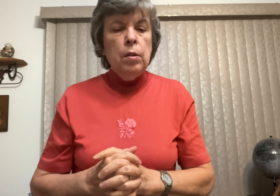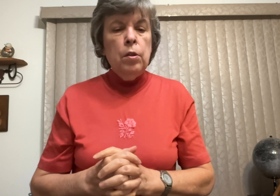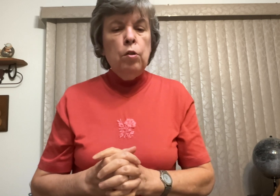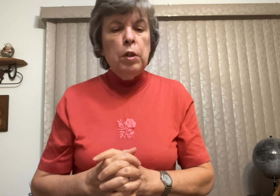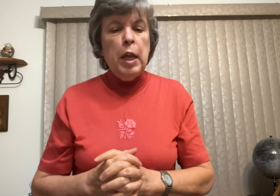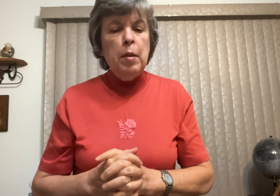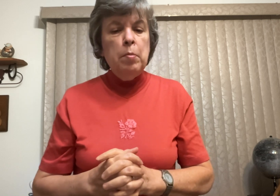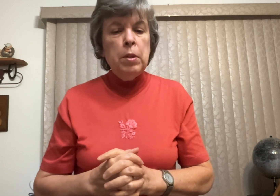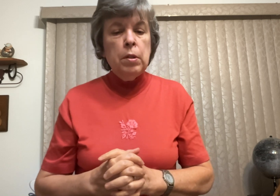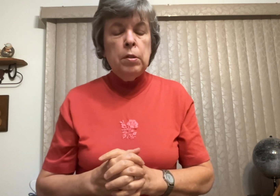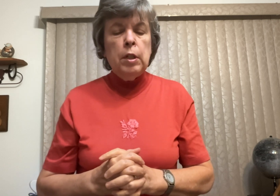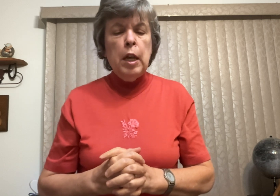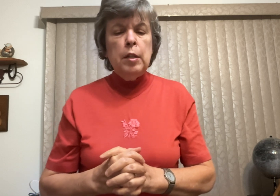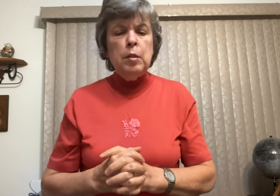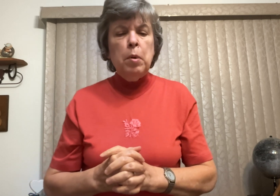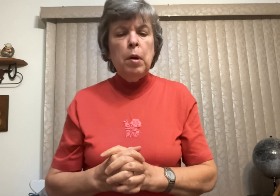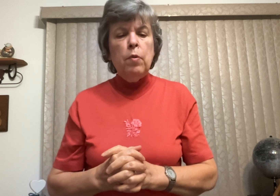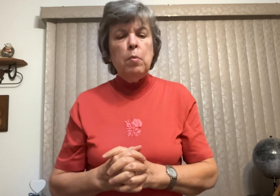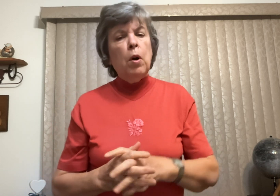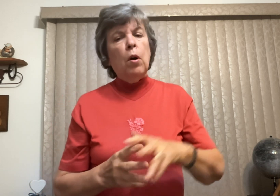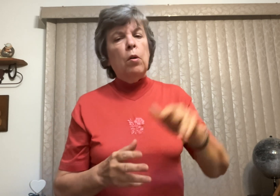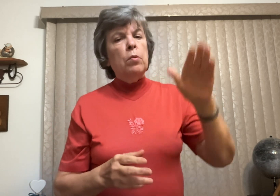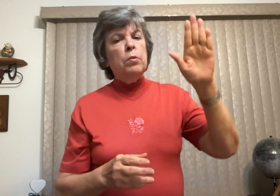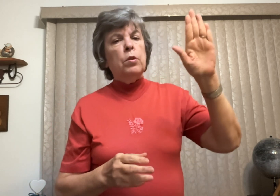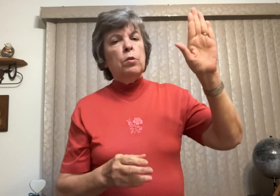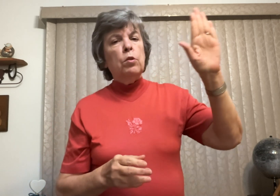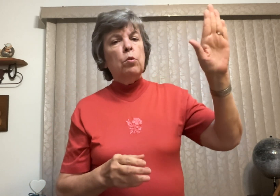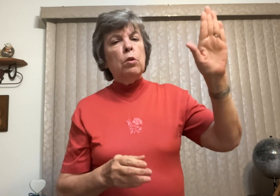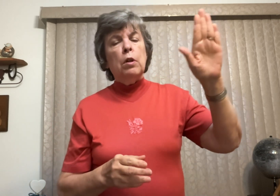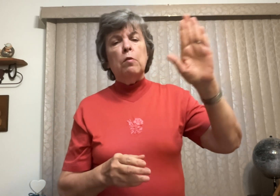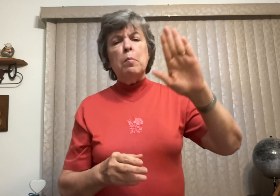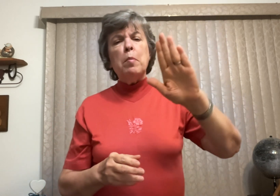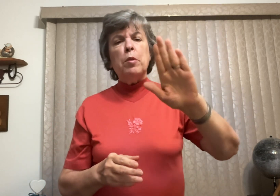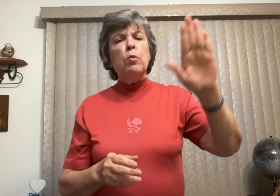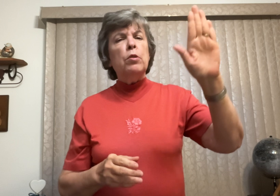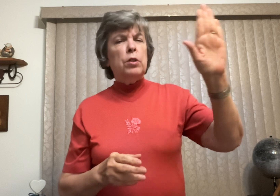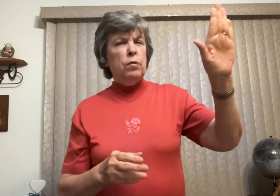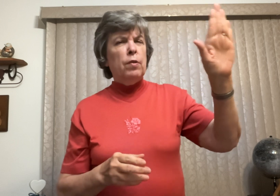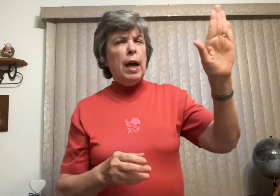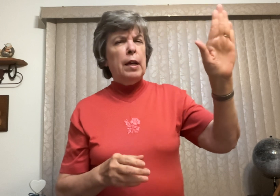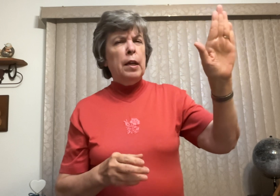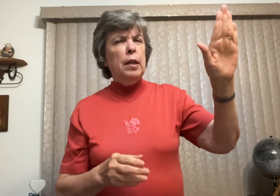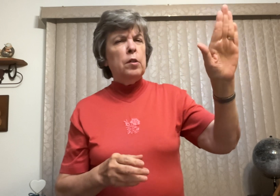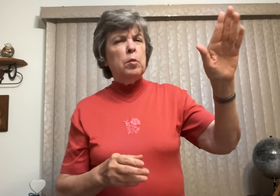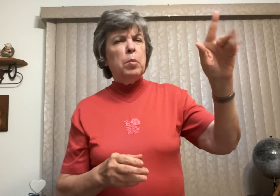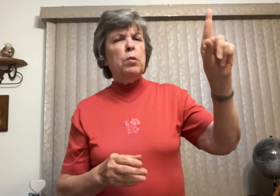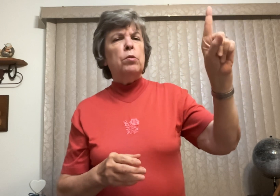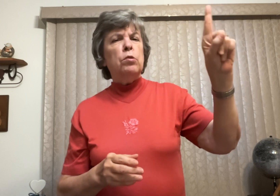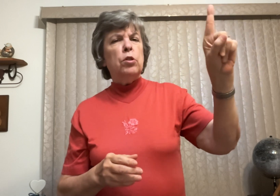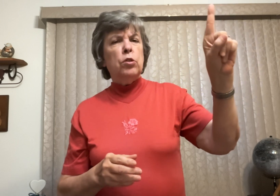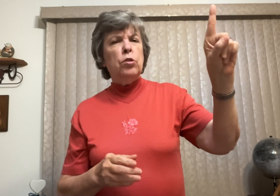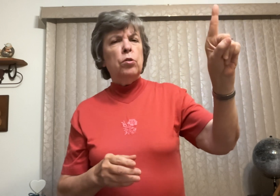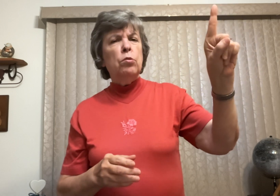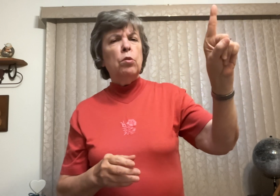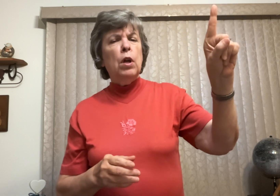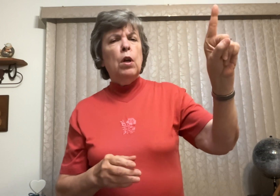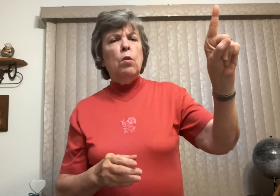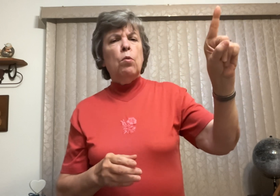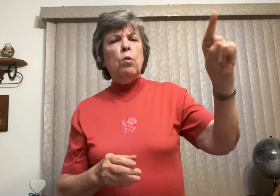Your name stands above them all. So and remember yours the flat hand as opposed to just you. Or